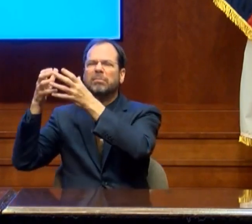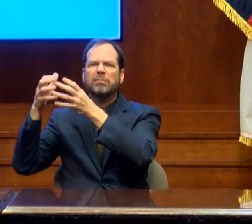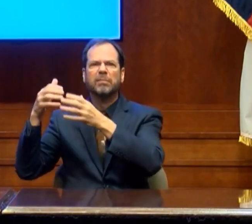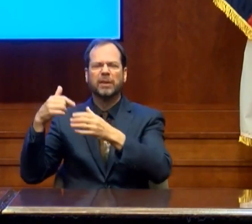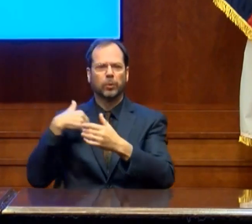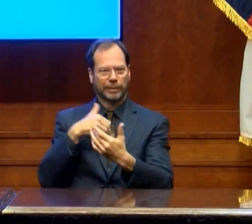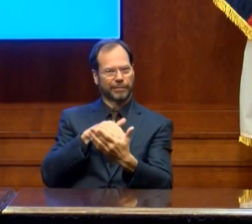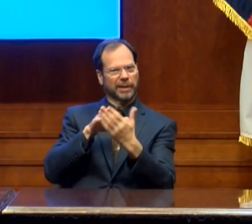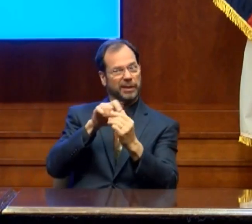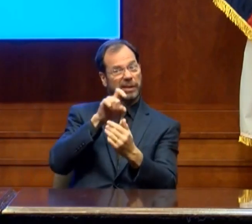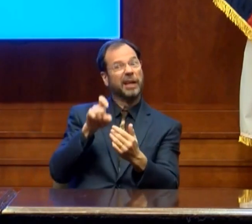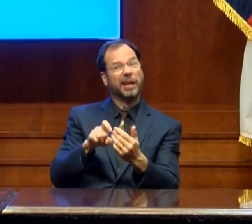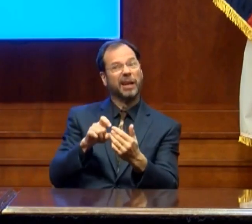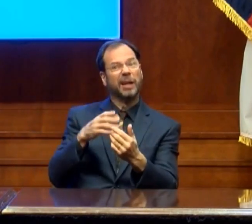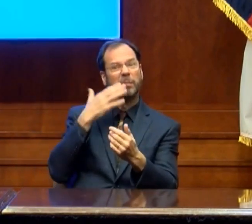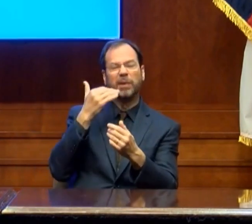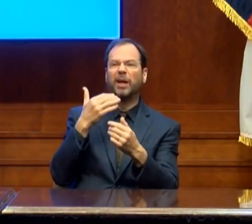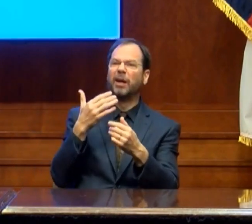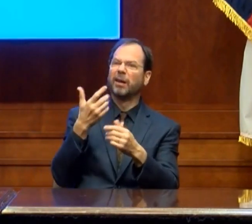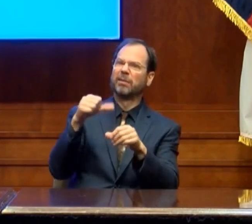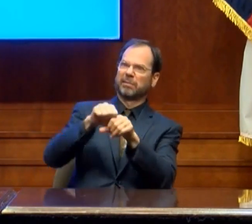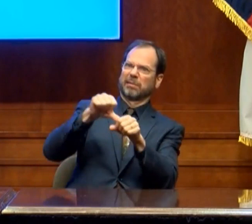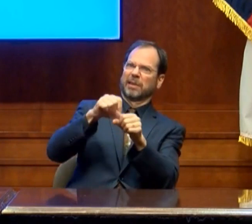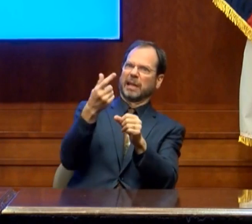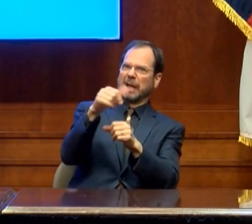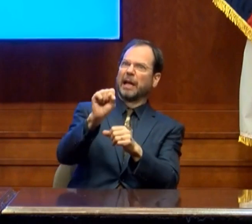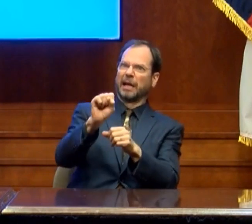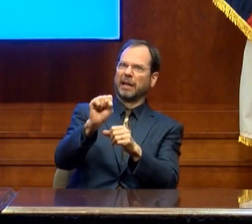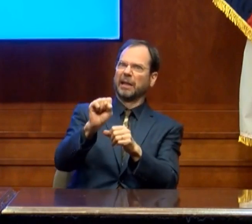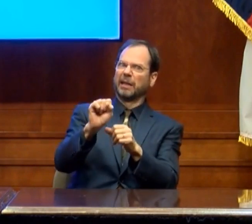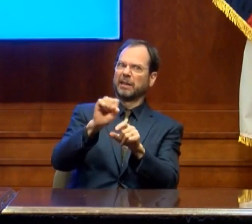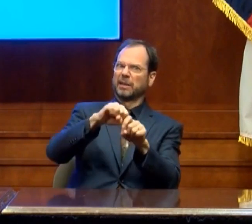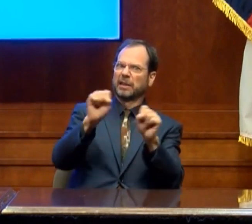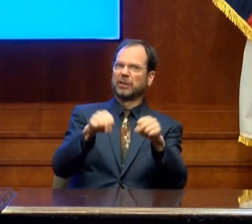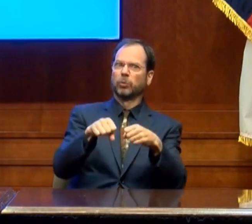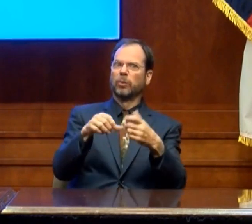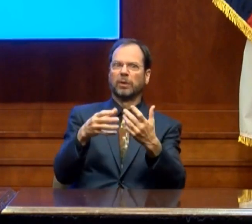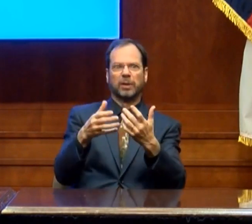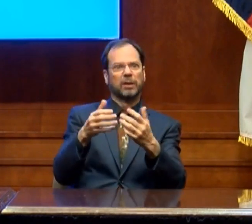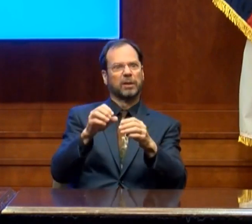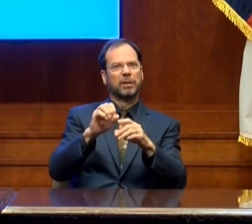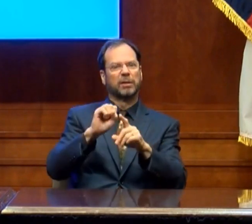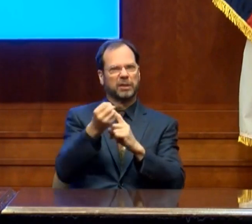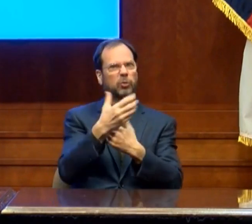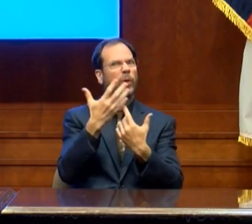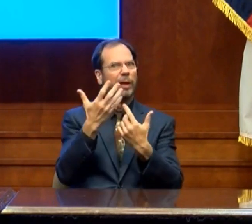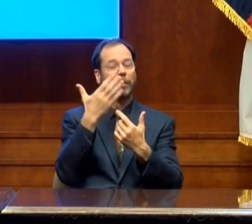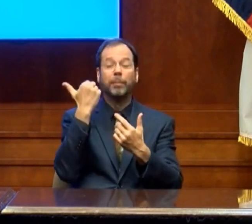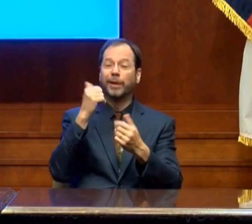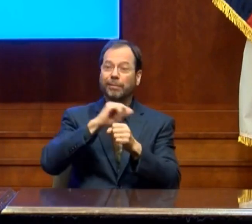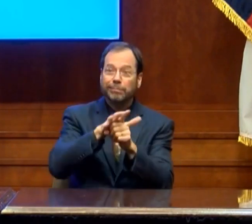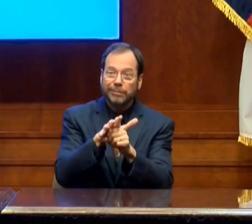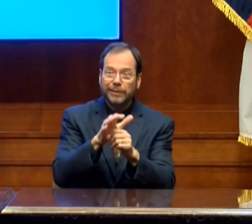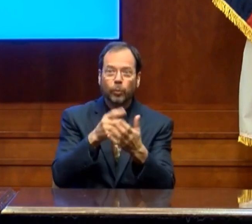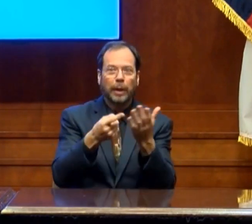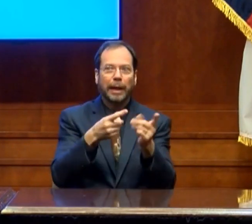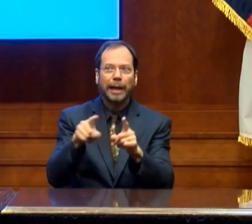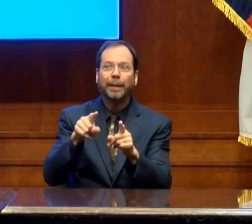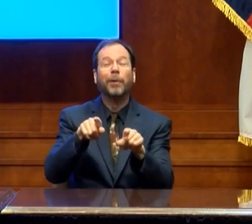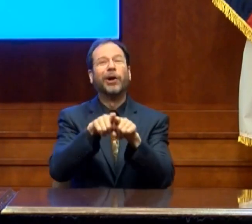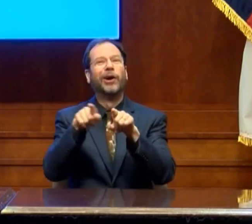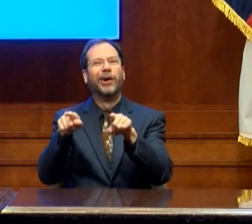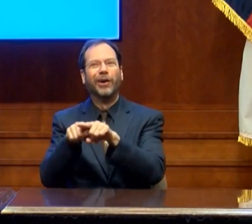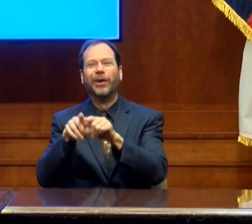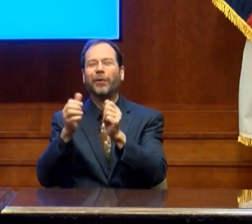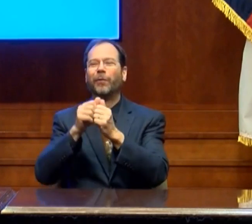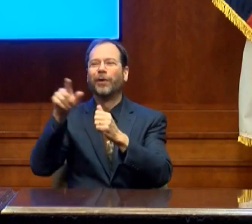challenges that we are facing in Texas in the energy sector, in part because of the coronavirus, but also in part because of what is going on in